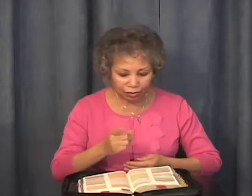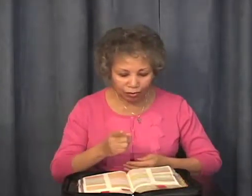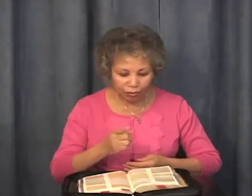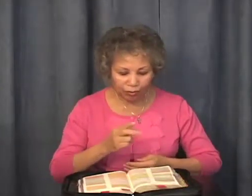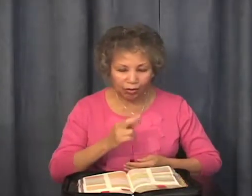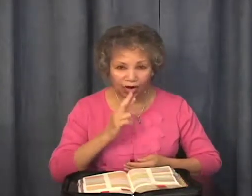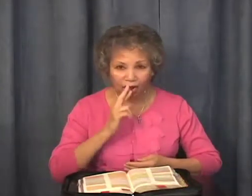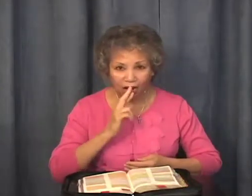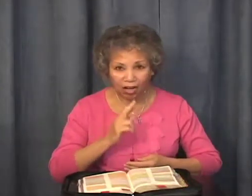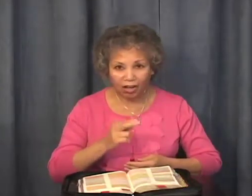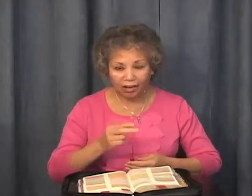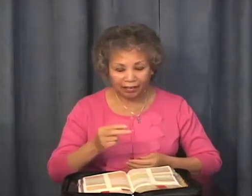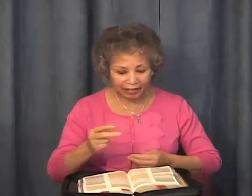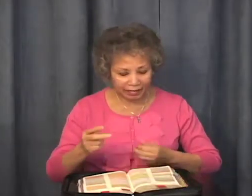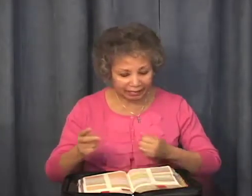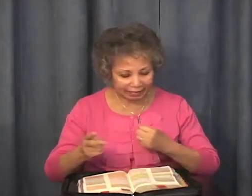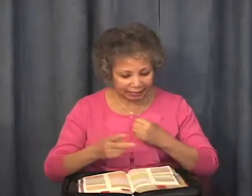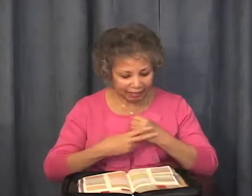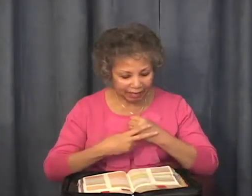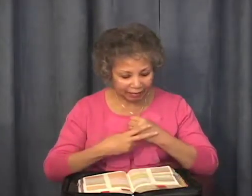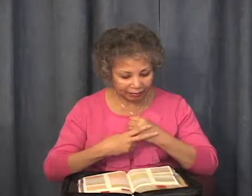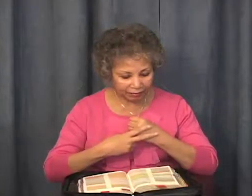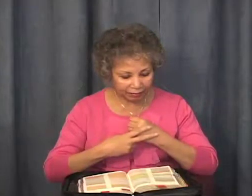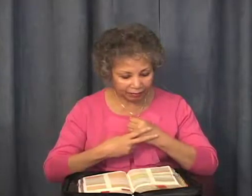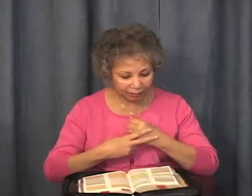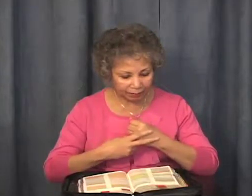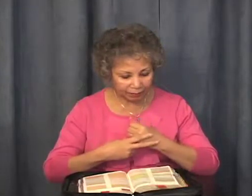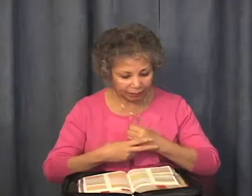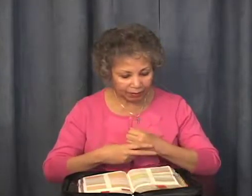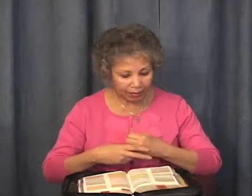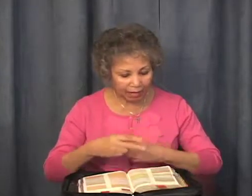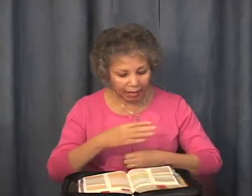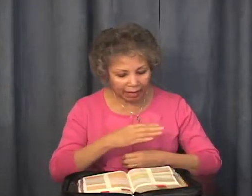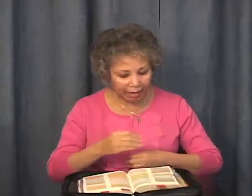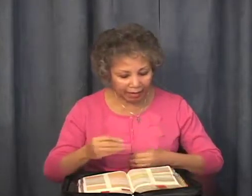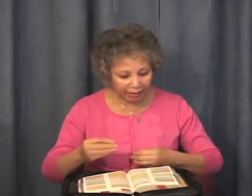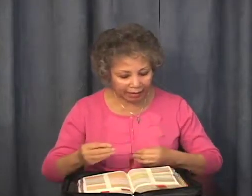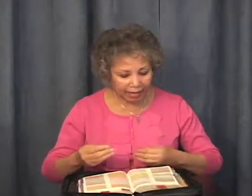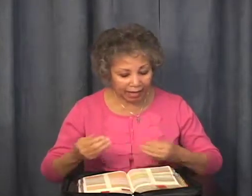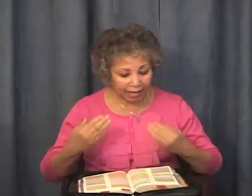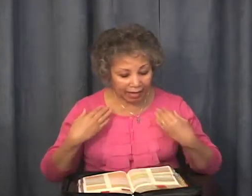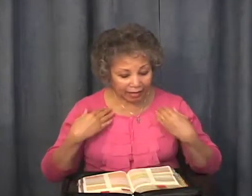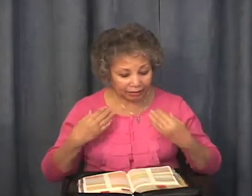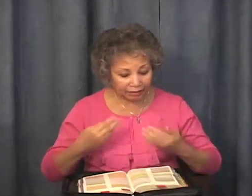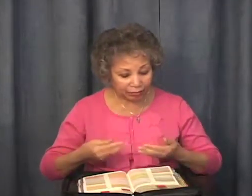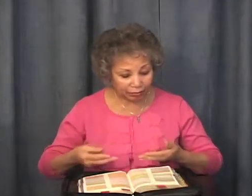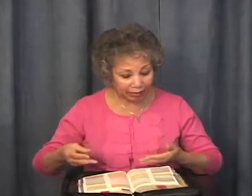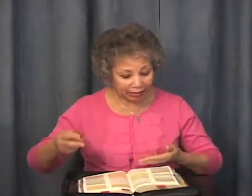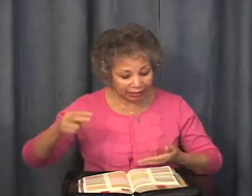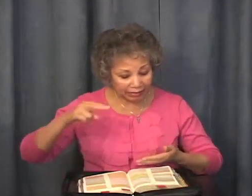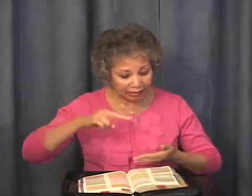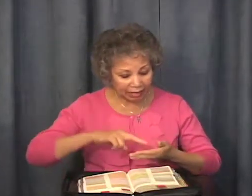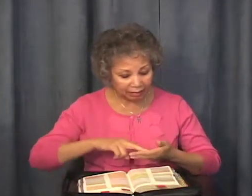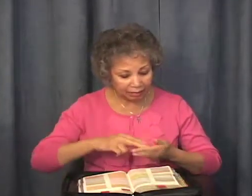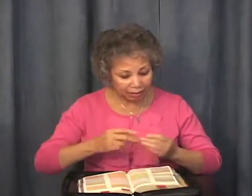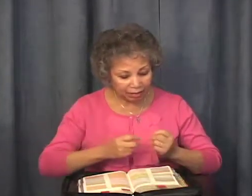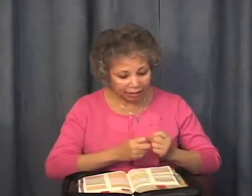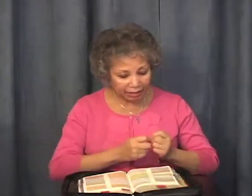you are saved, and has raised us up